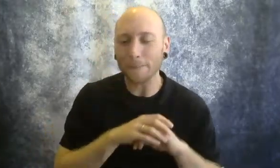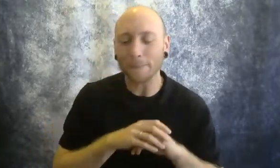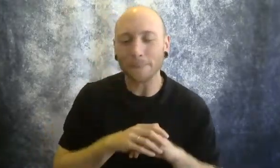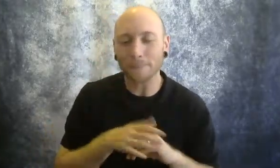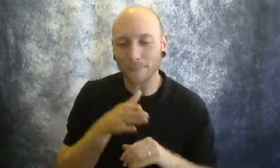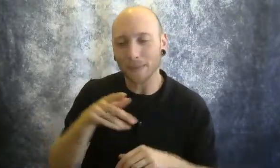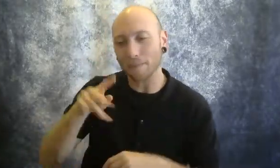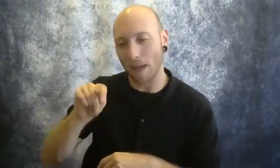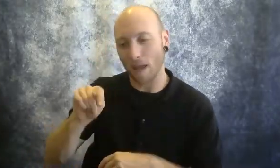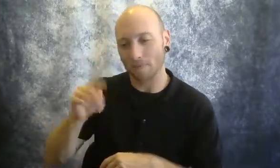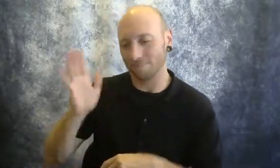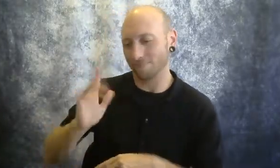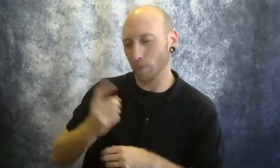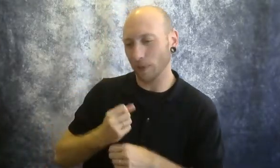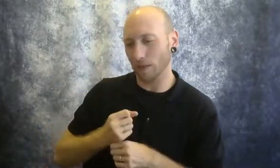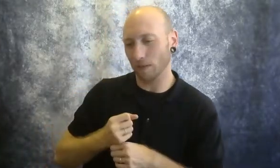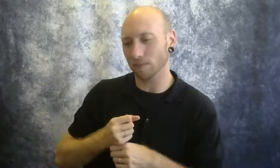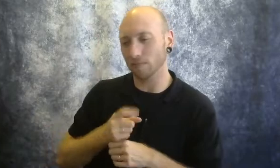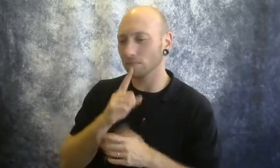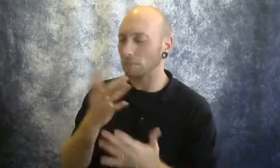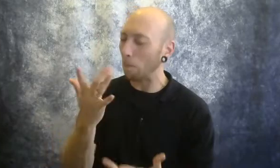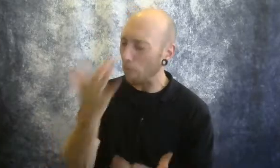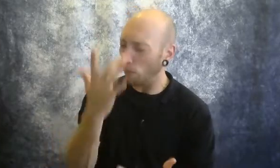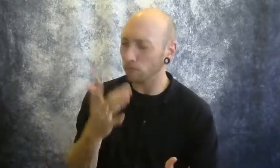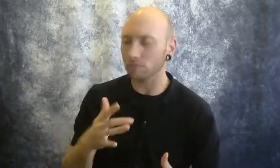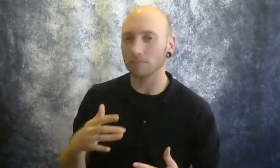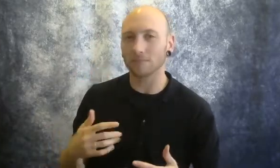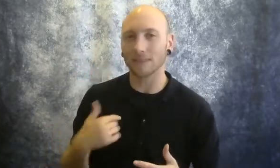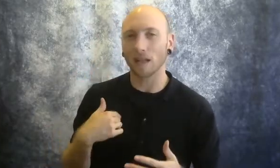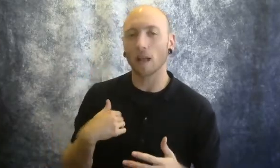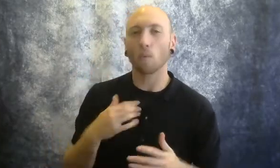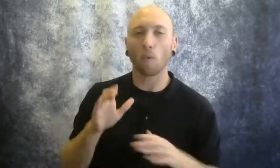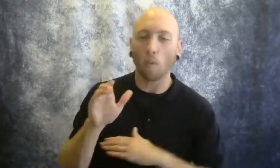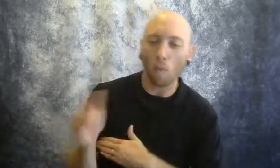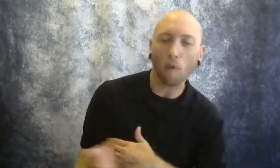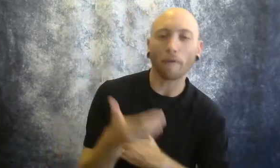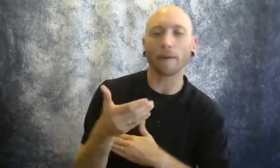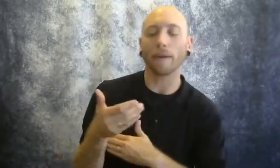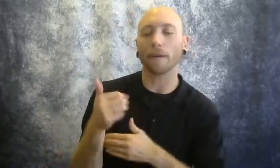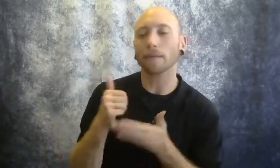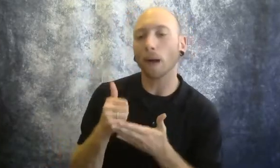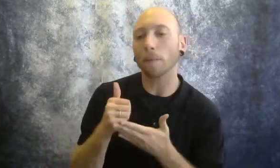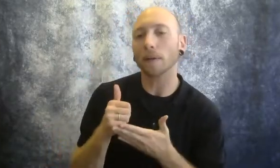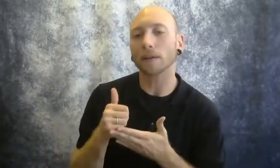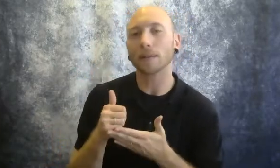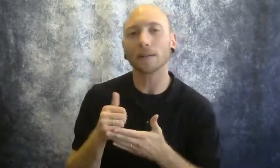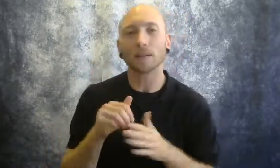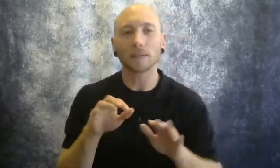By the way, the funniest thing, Pat was really, really sick one year. I'm sitting up with her